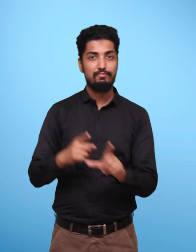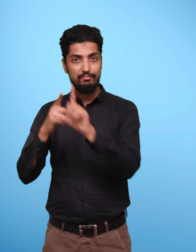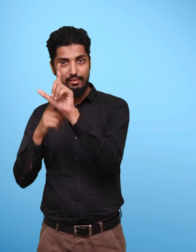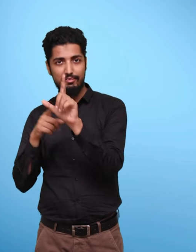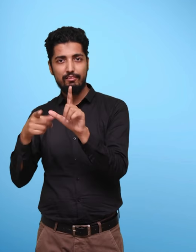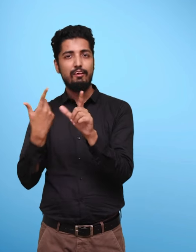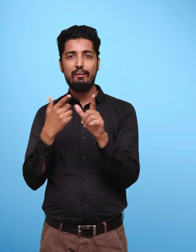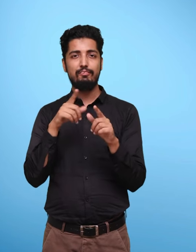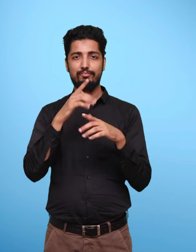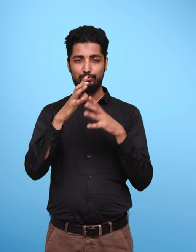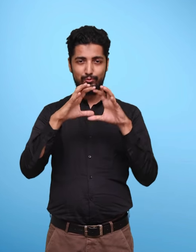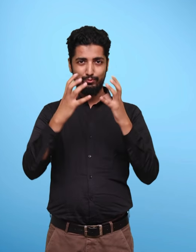Y-y-yarn.